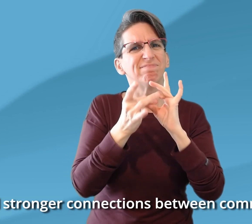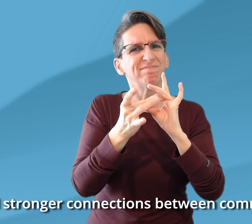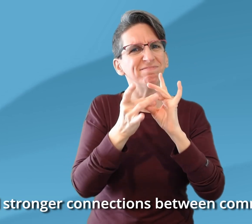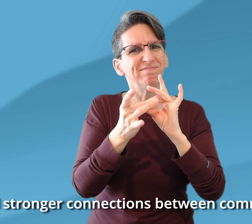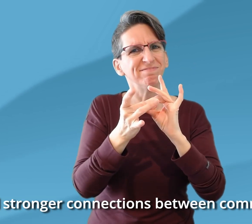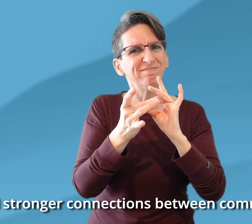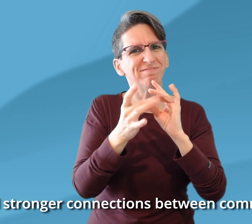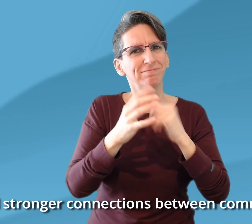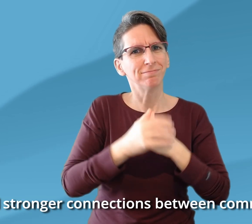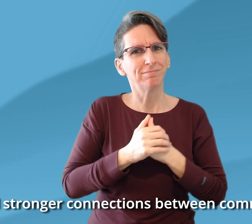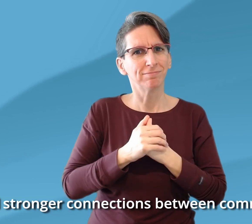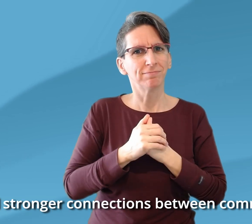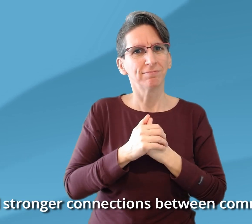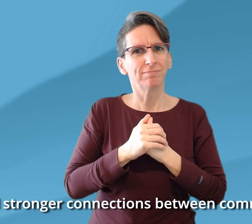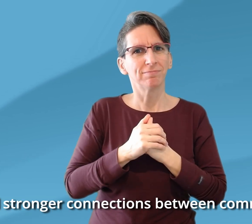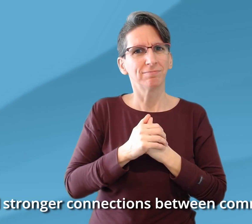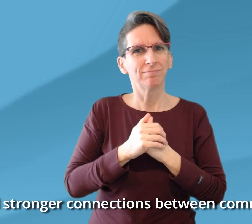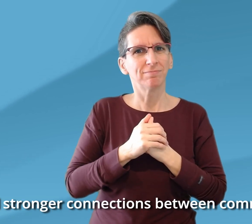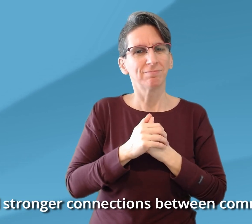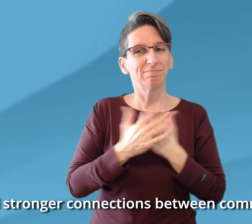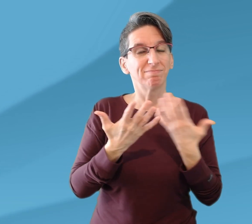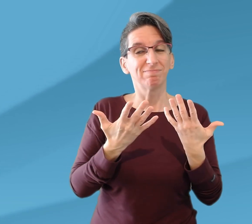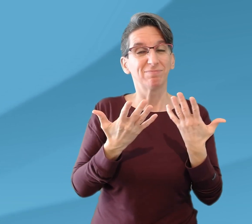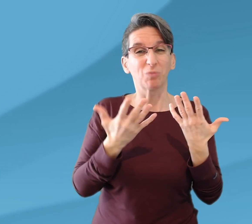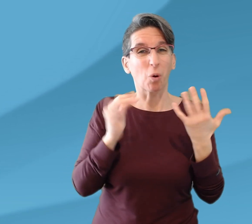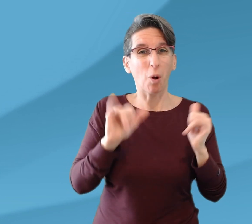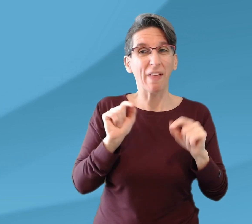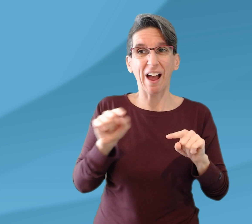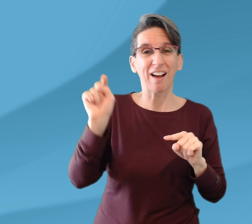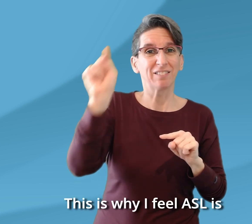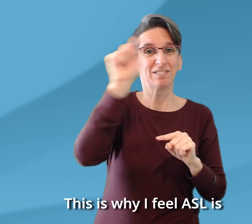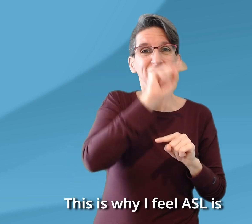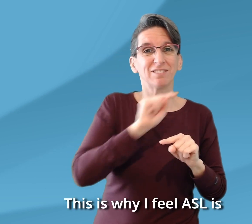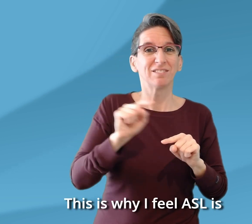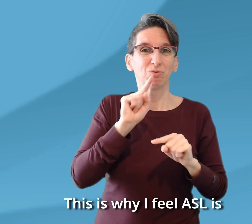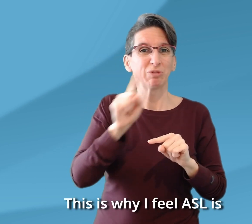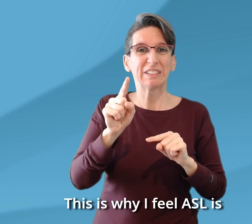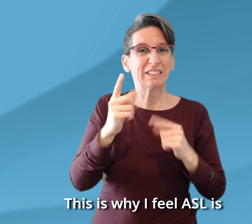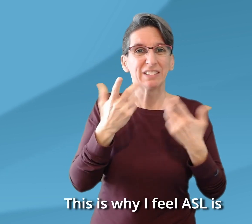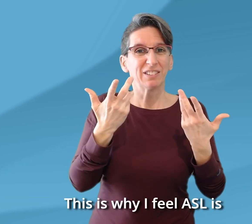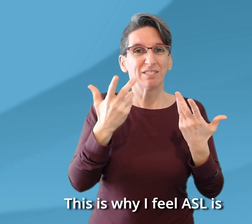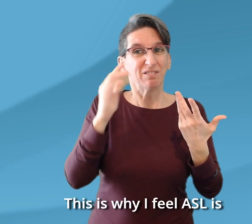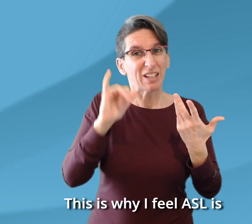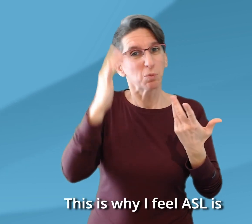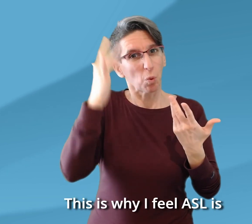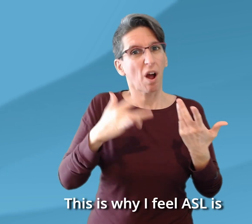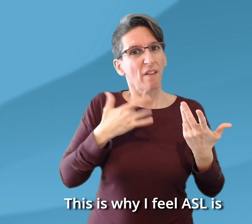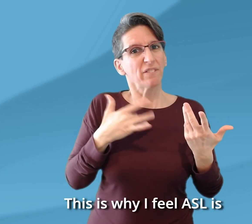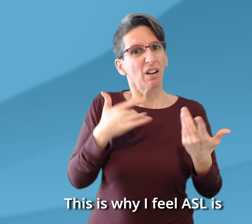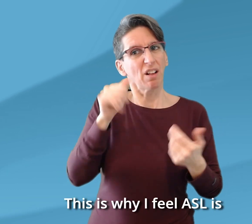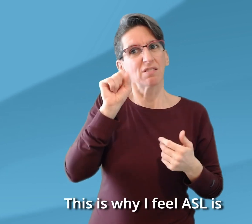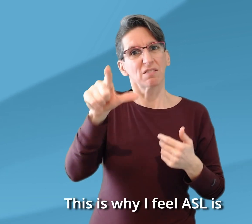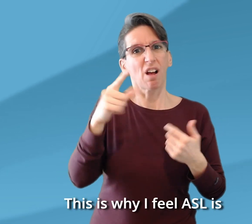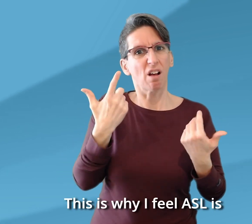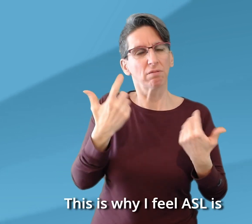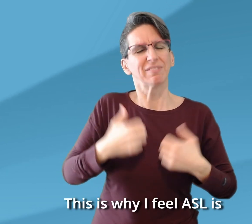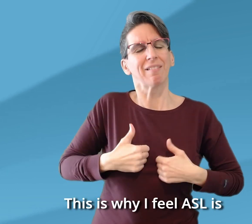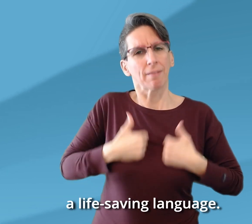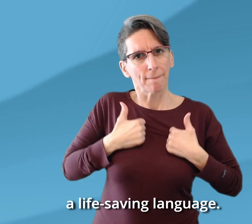and stronger connections between communities. This is why I feel ASL is a